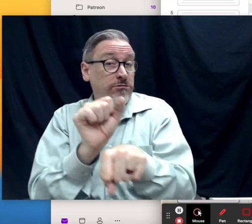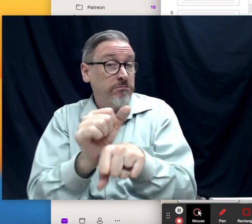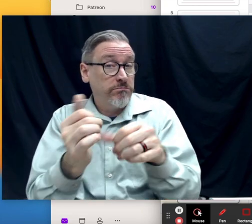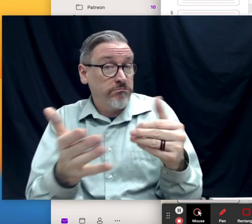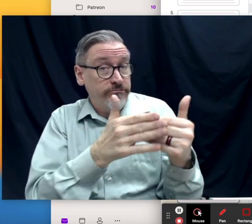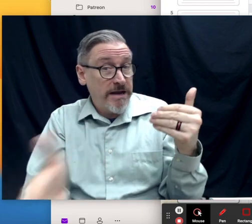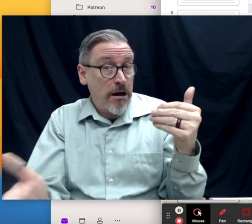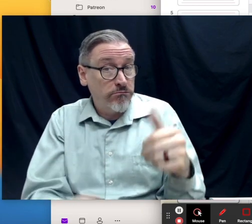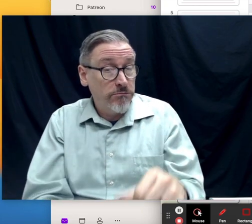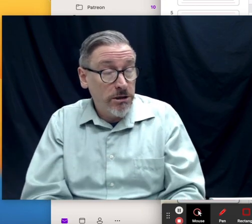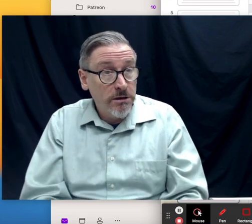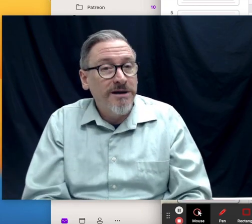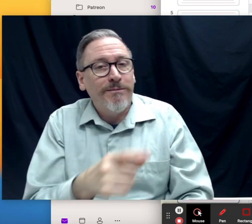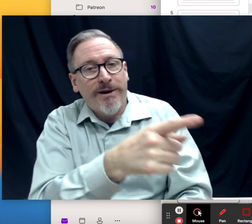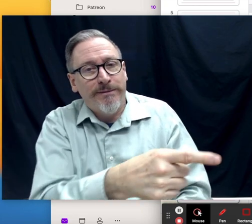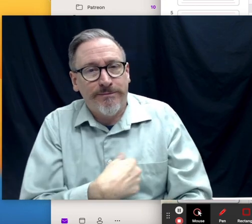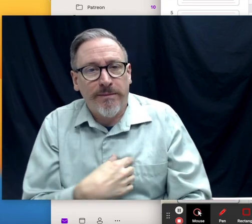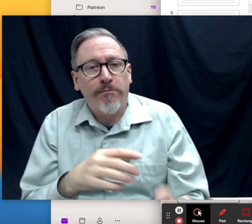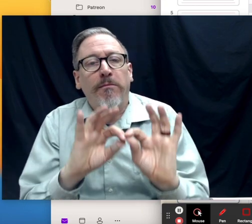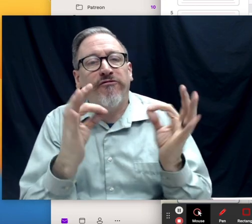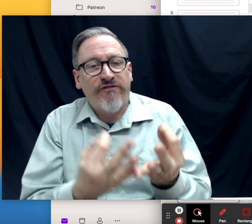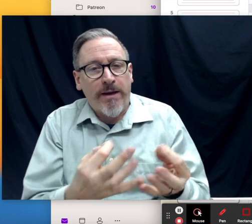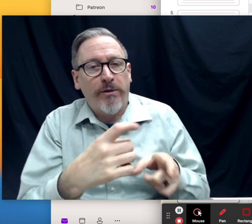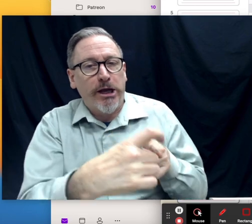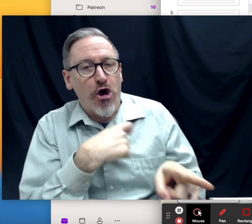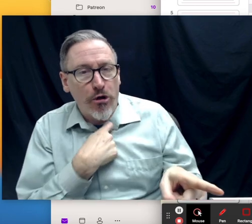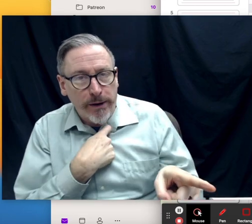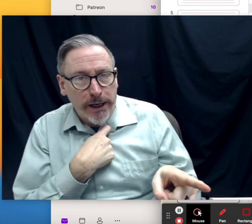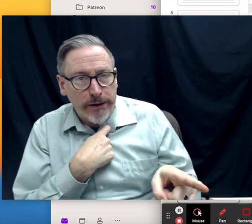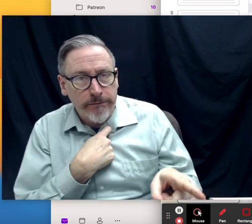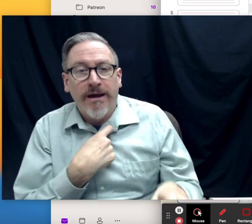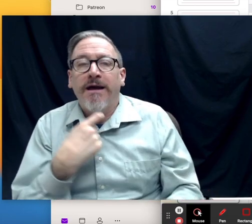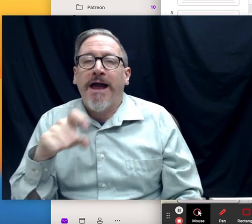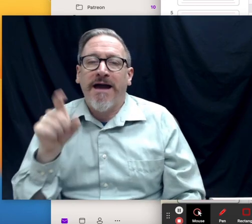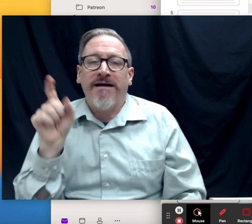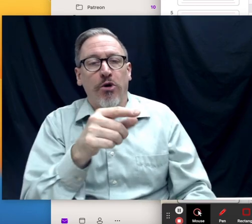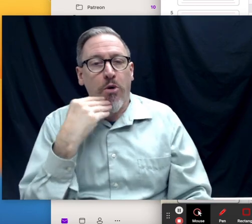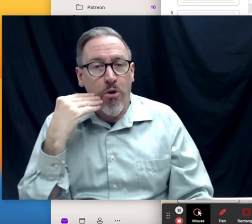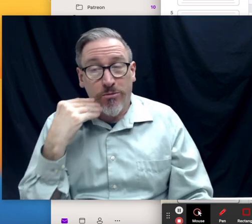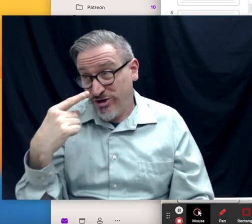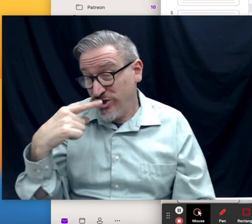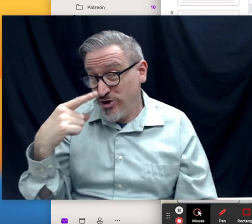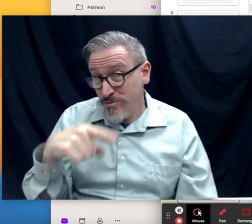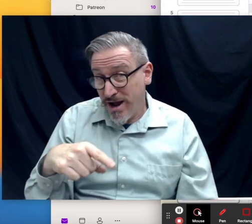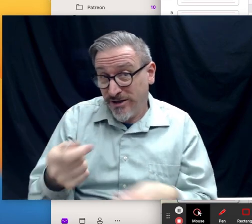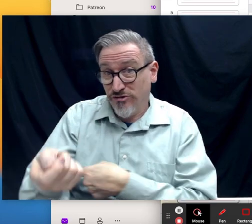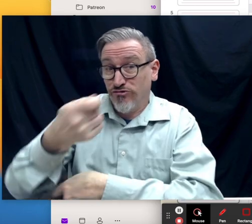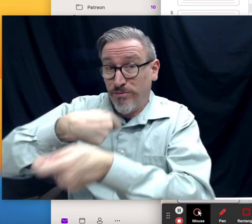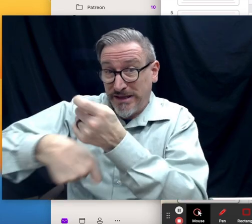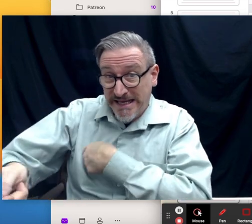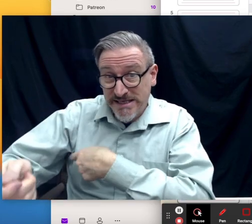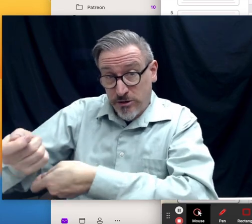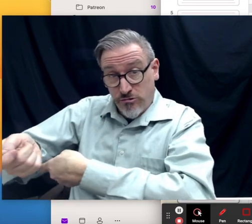work now, but family called me. Have to go home. Do you